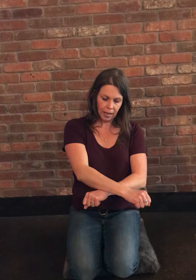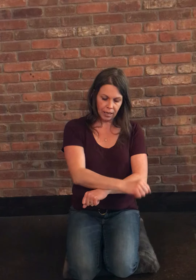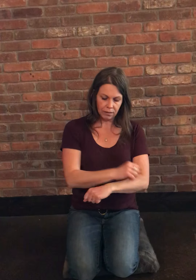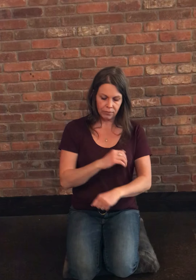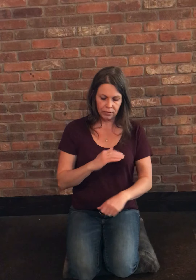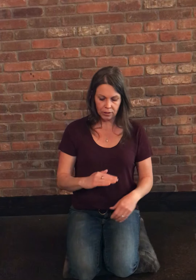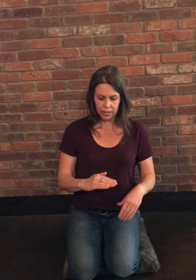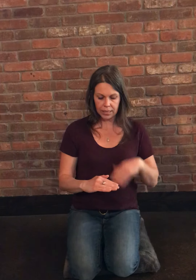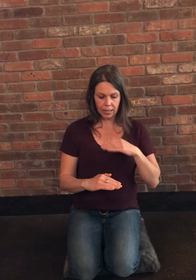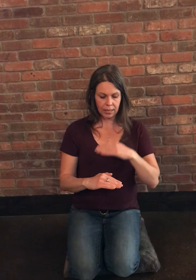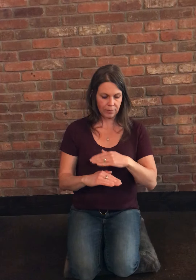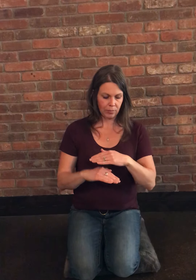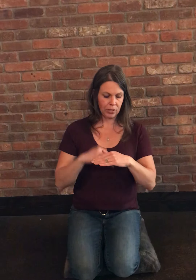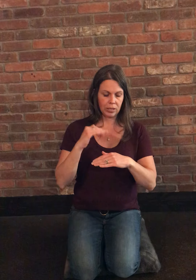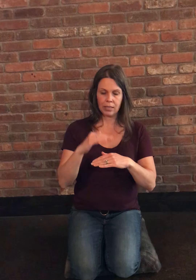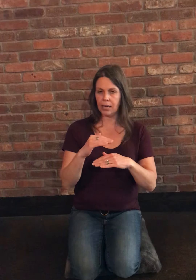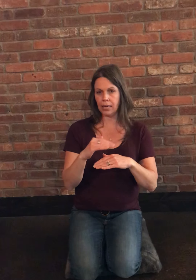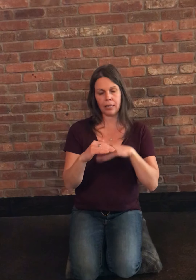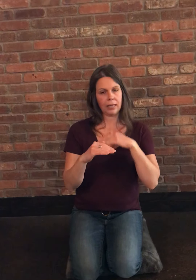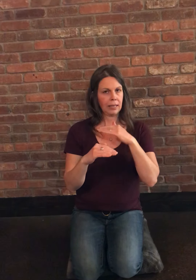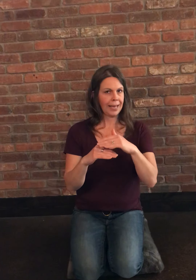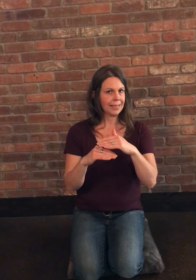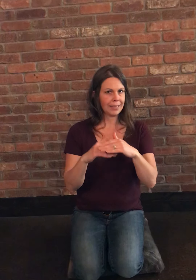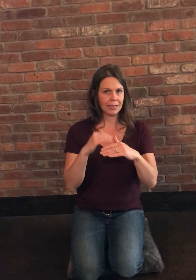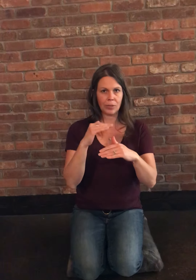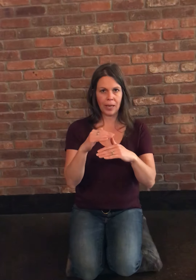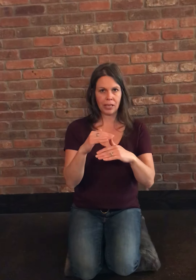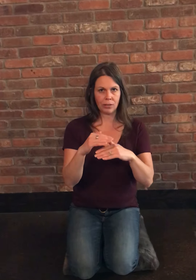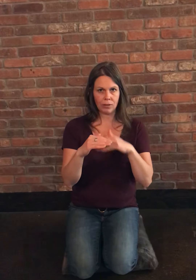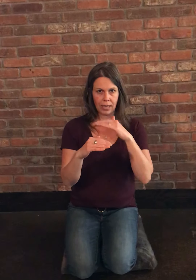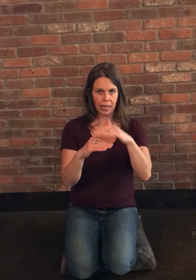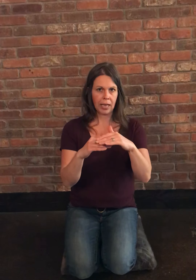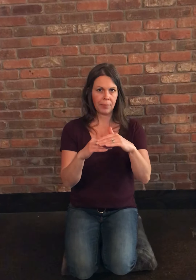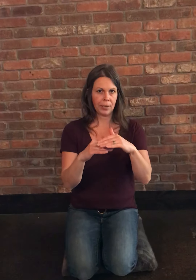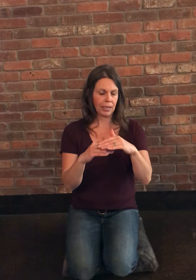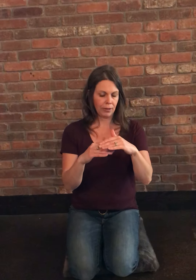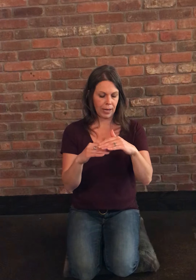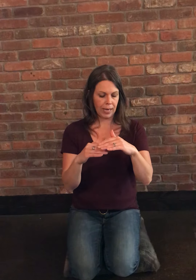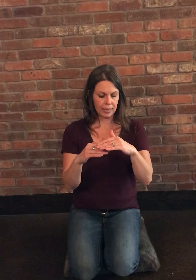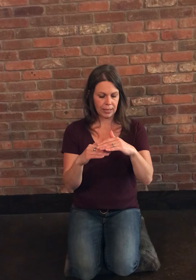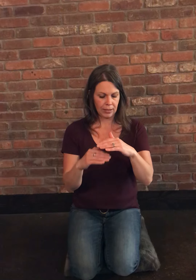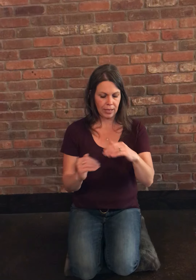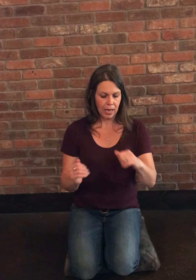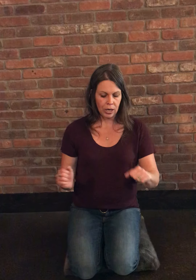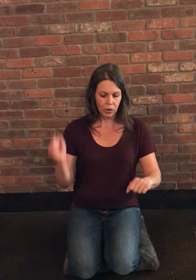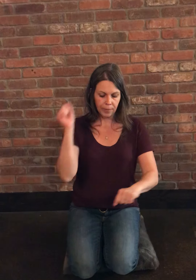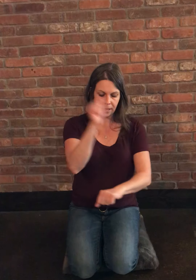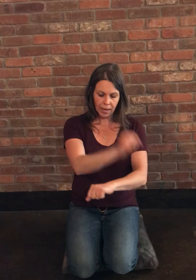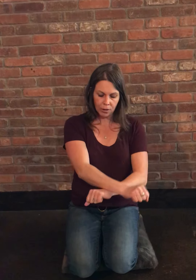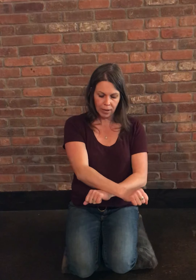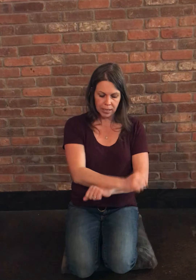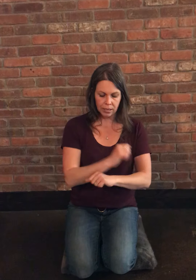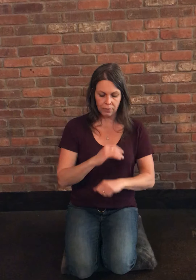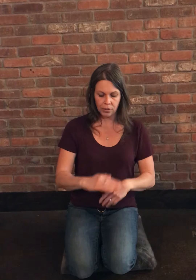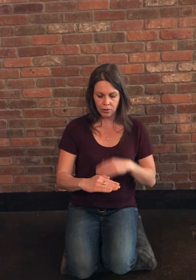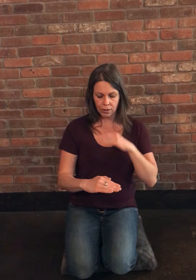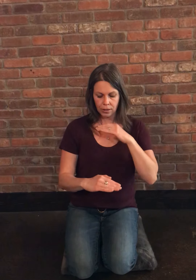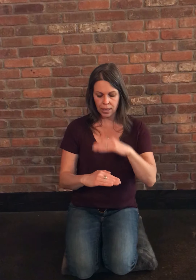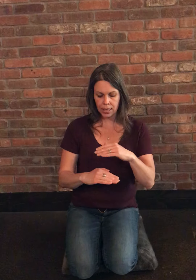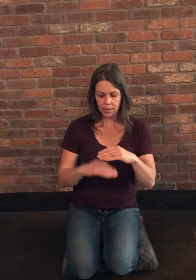And feudalism was just like the classes in Japan too, in the Heian period, okay? So Norman conquest and feudalism